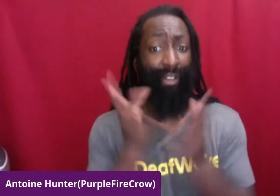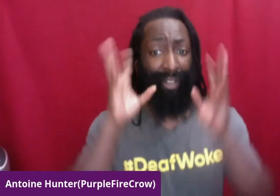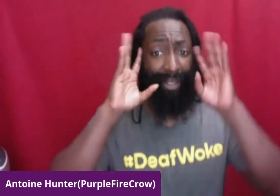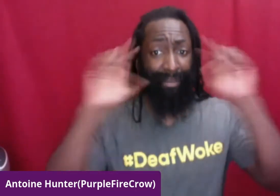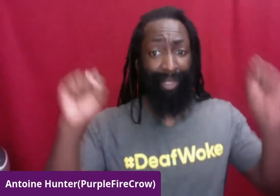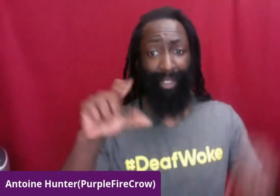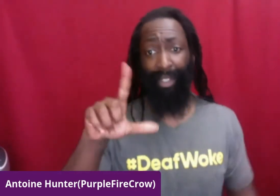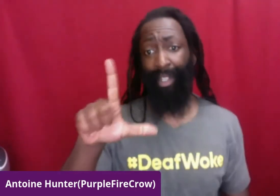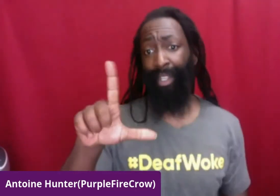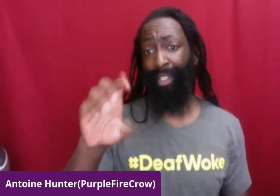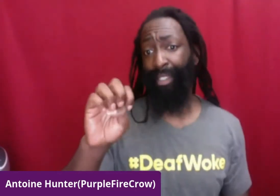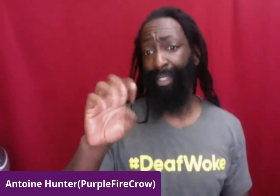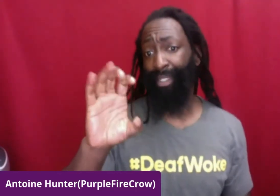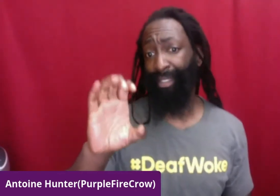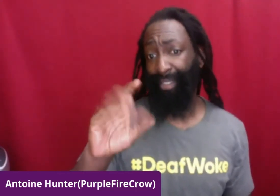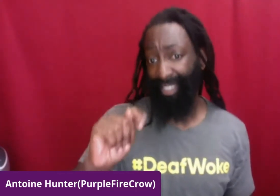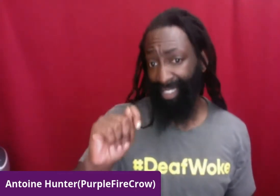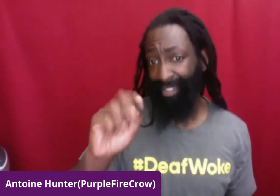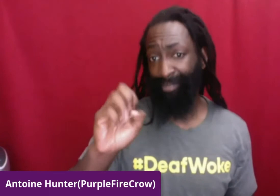busy.